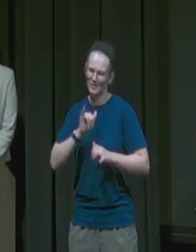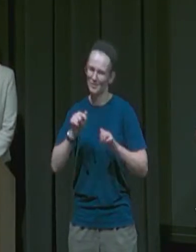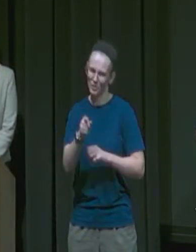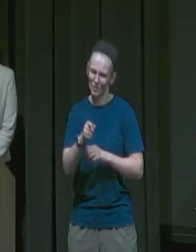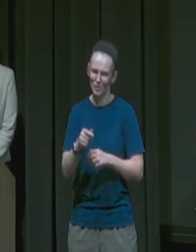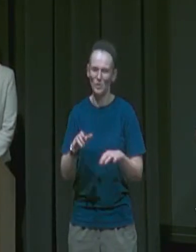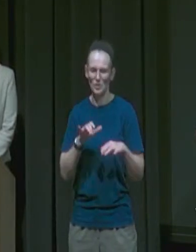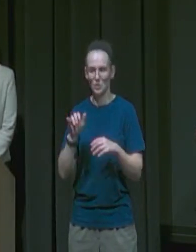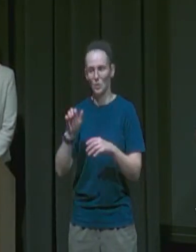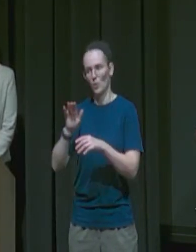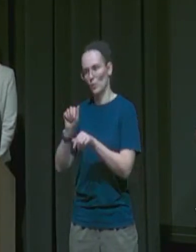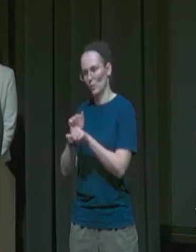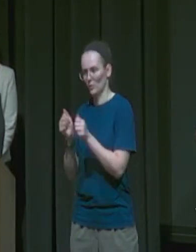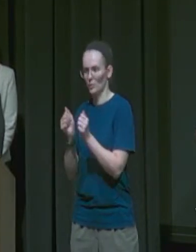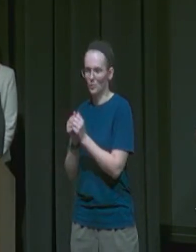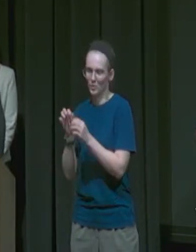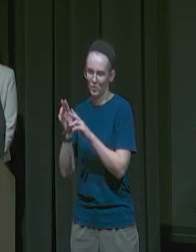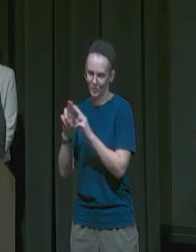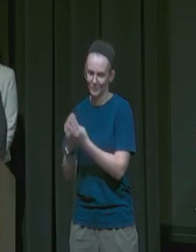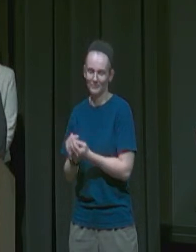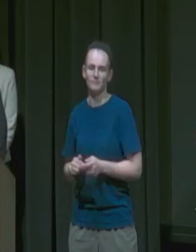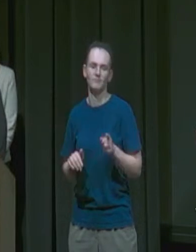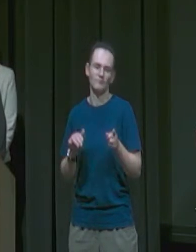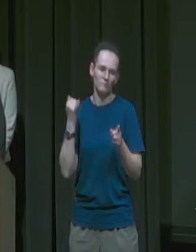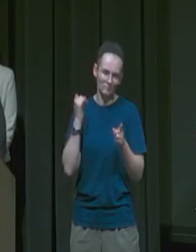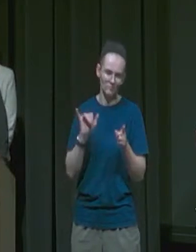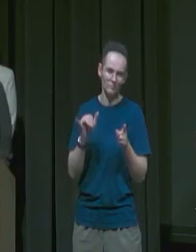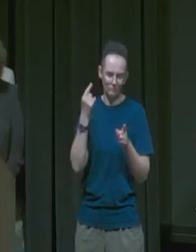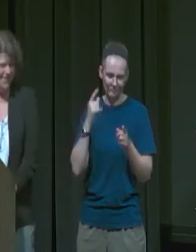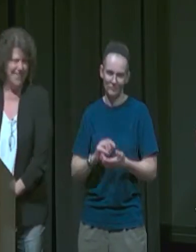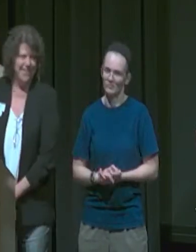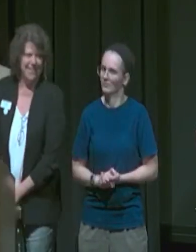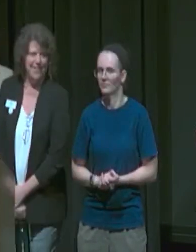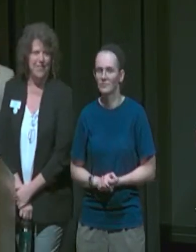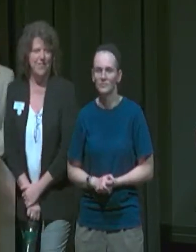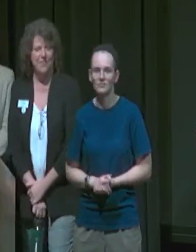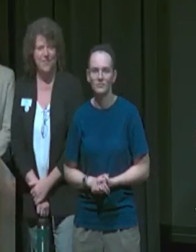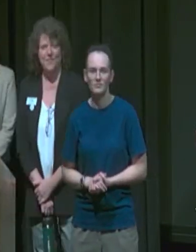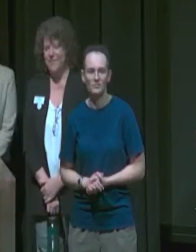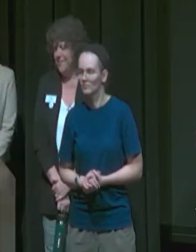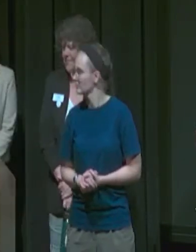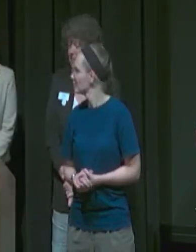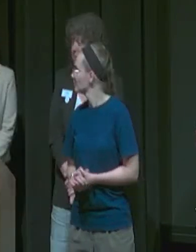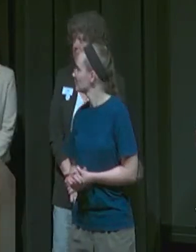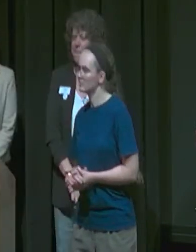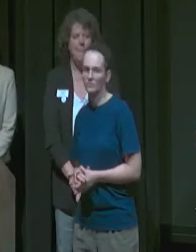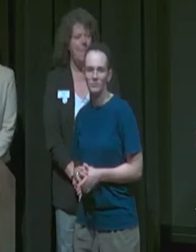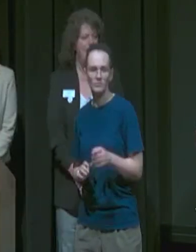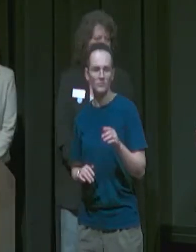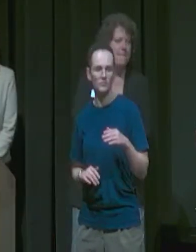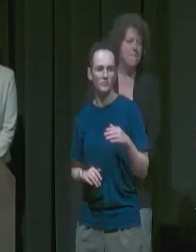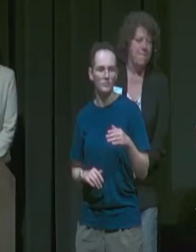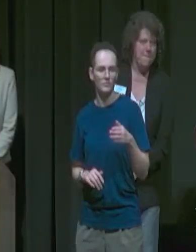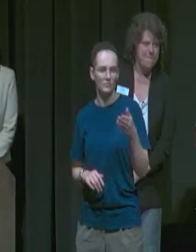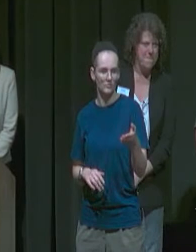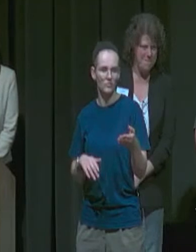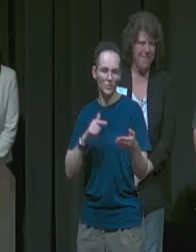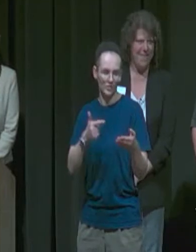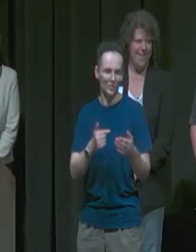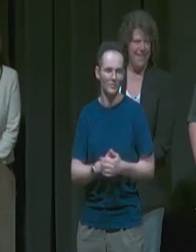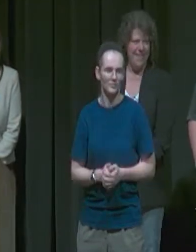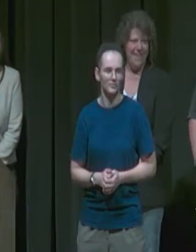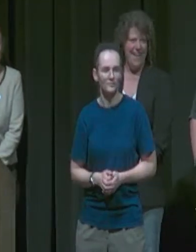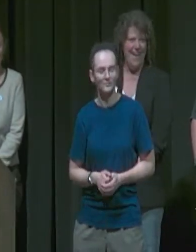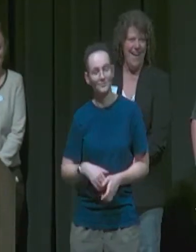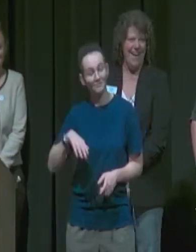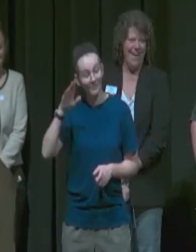work that they do. I tried. But I appreciate it, though. Oh, yeah, go ahead. Fine, you're here.